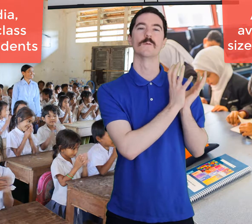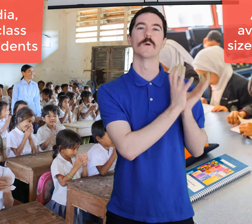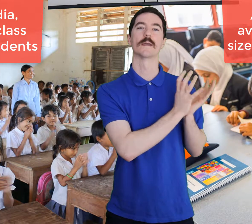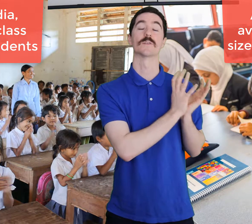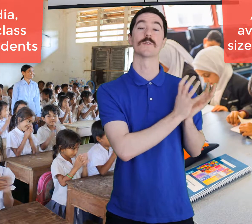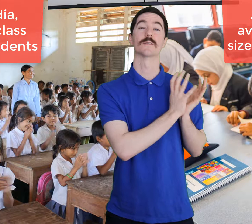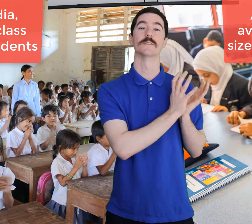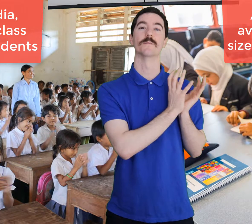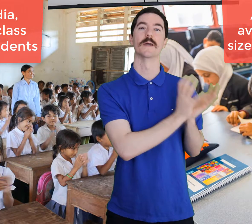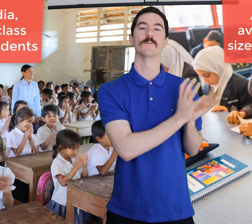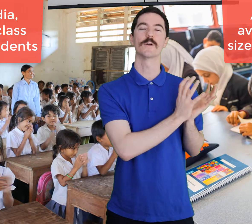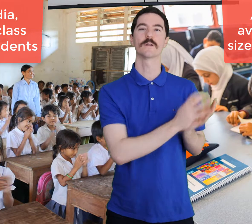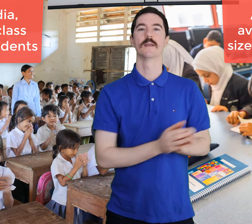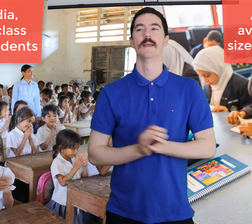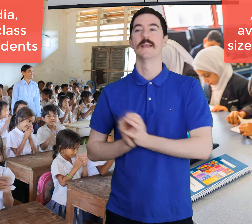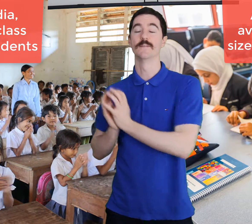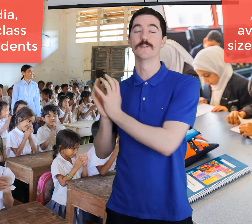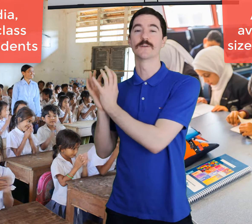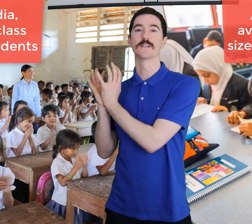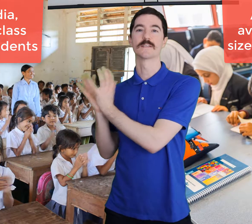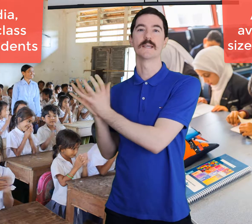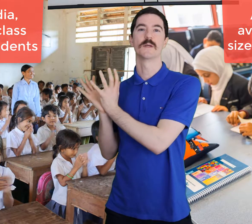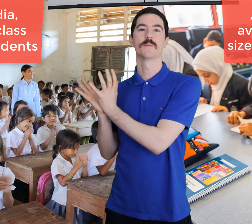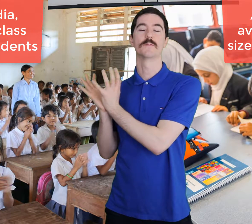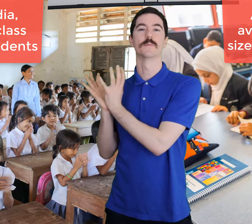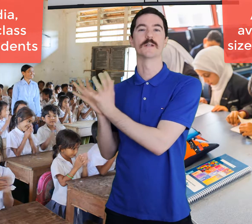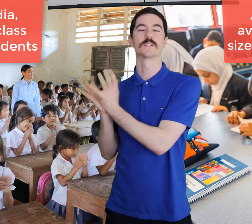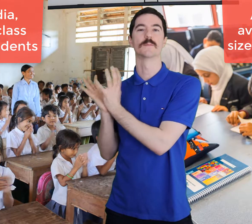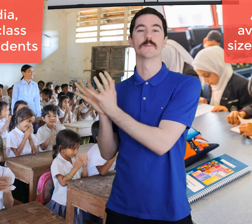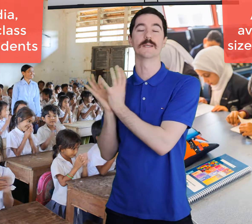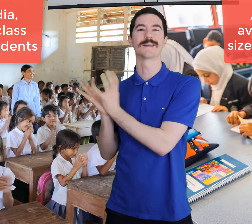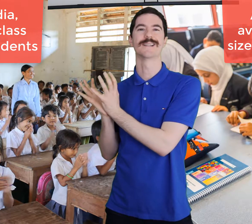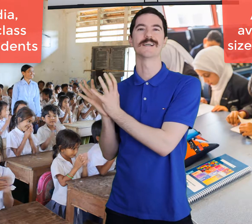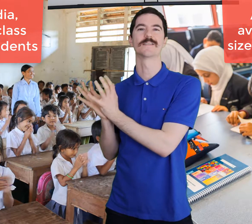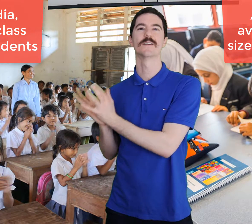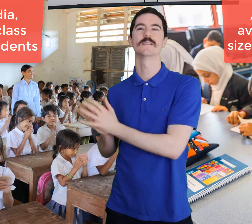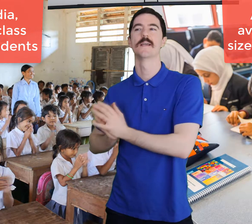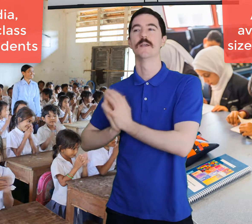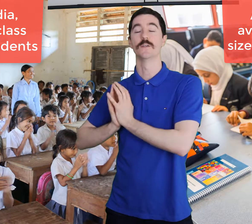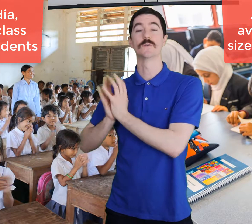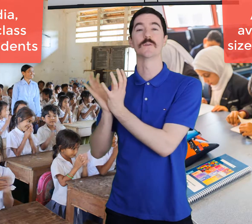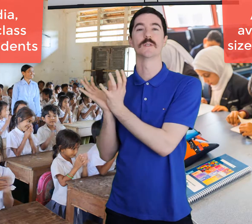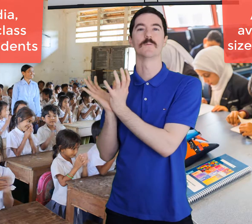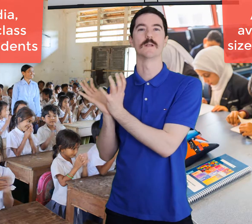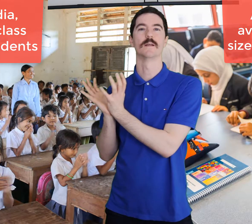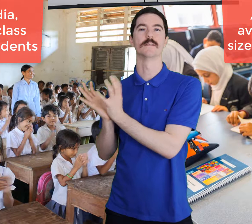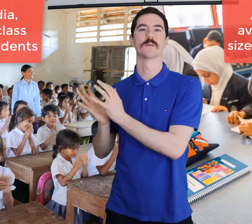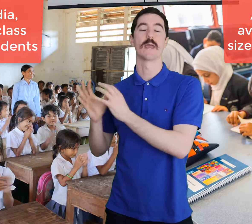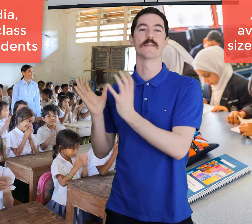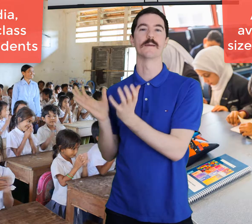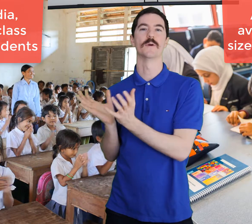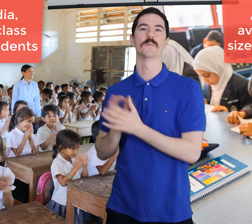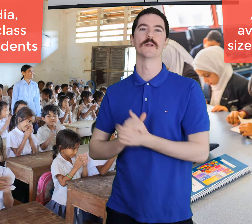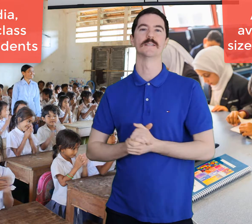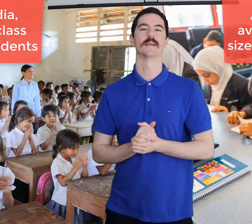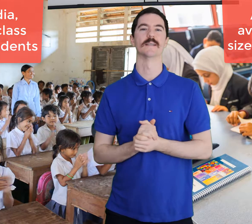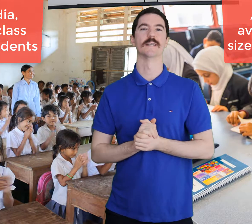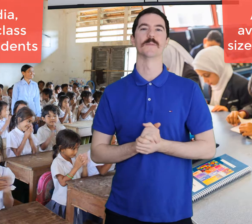where Constructivism may work, and if you look at the same number for a much bigger class size, you soonly realise how that might break down in a much